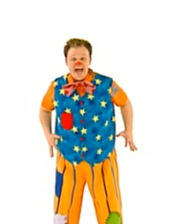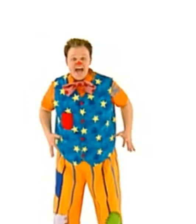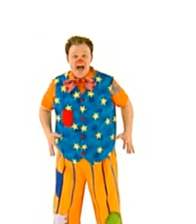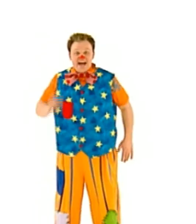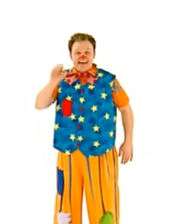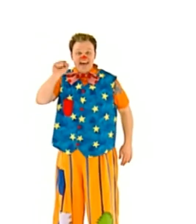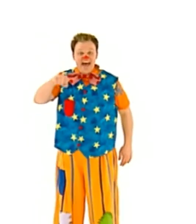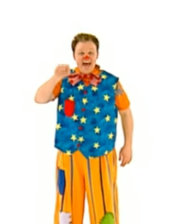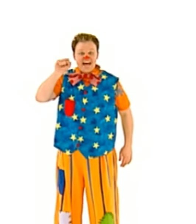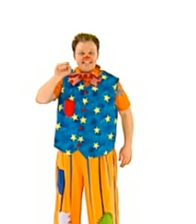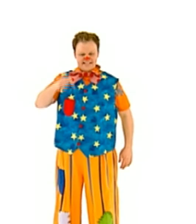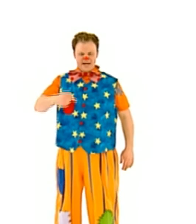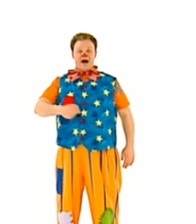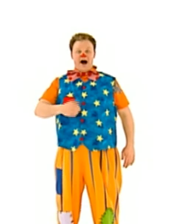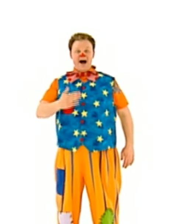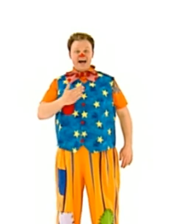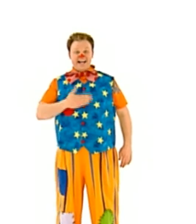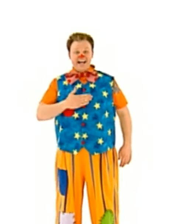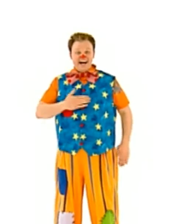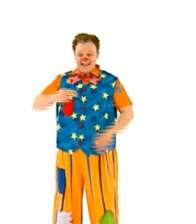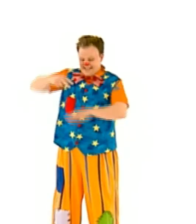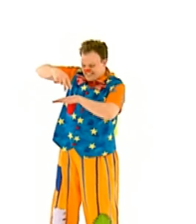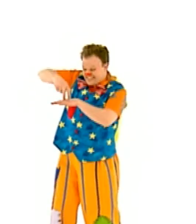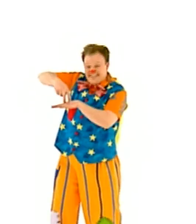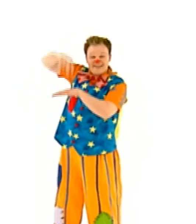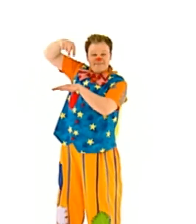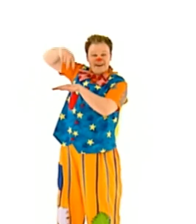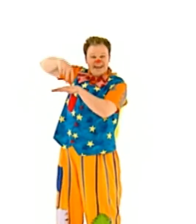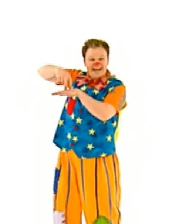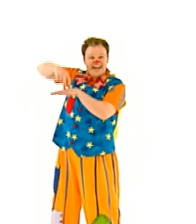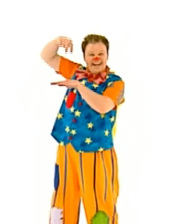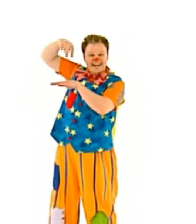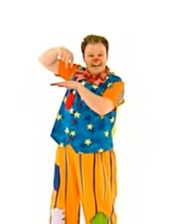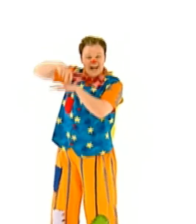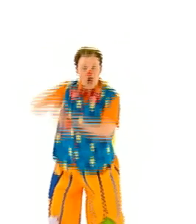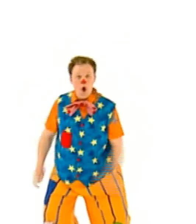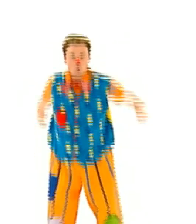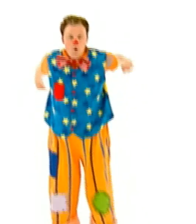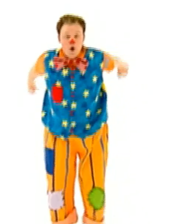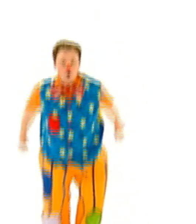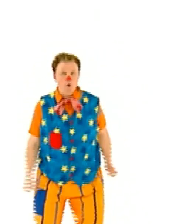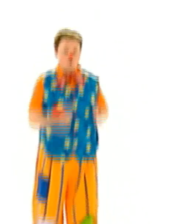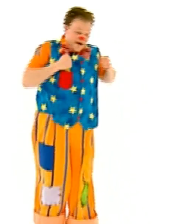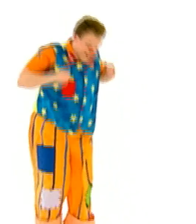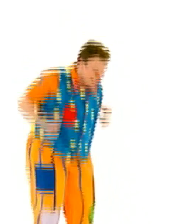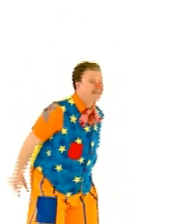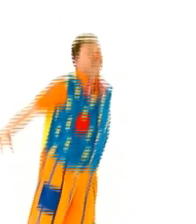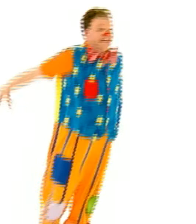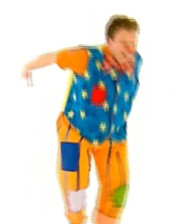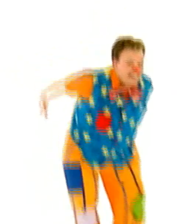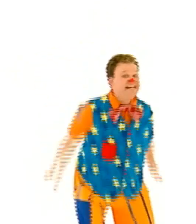Tumble? Yes, I like jumping. Woohoo!